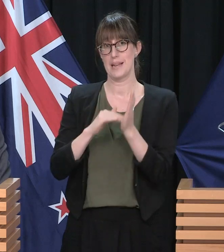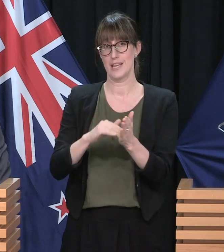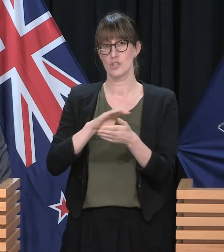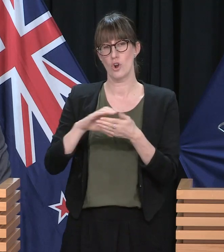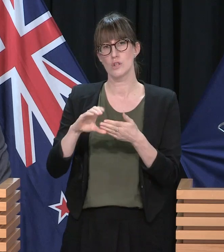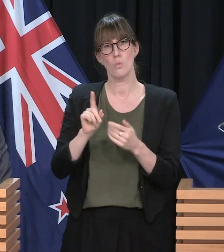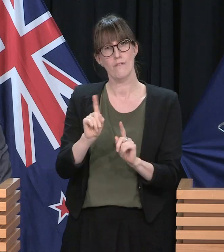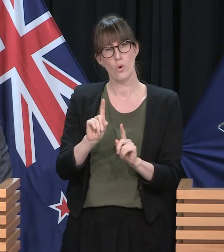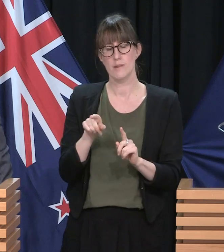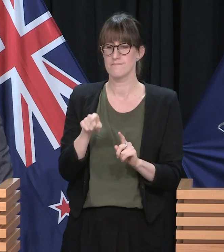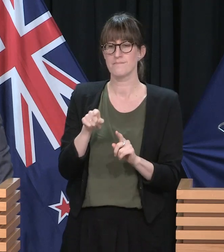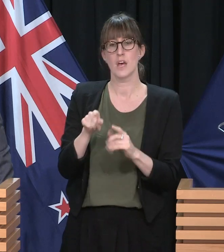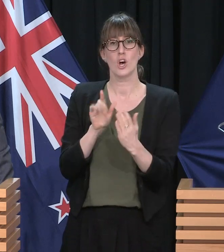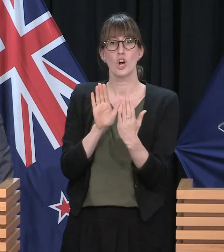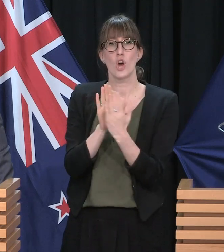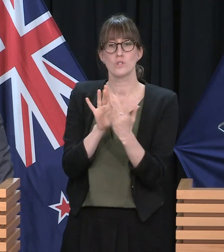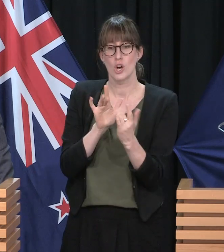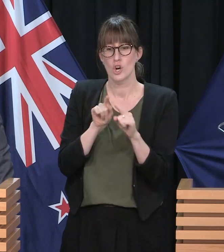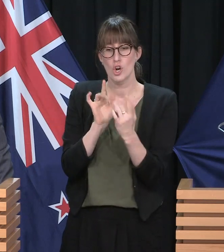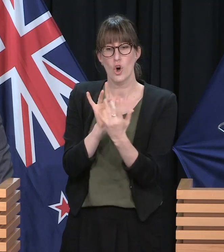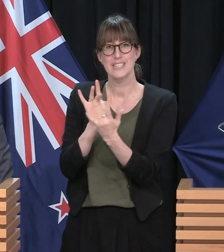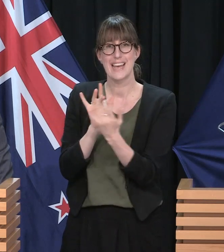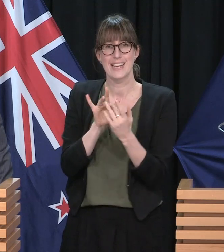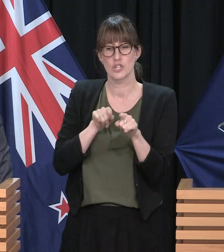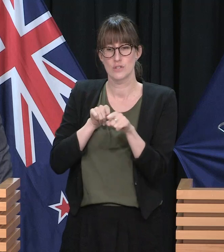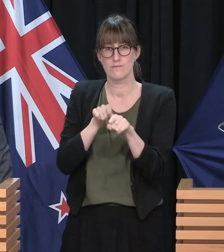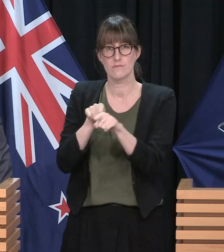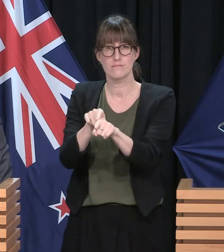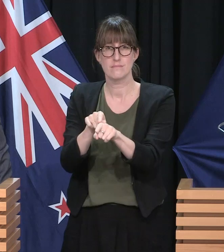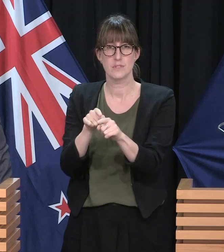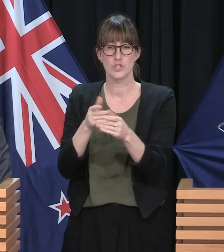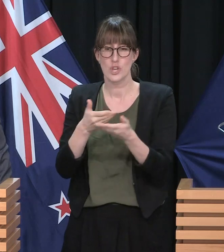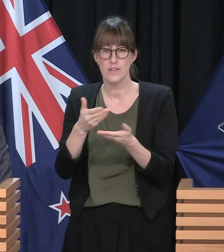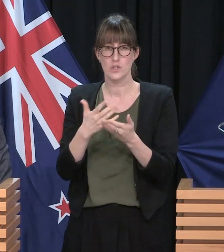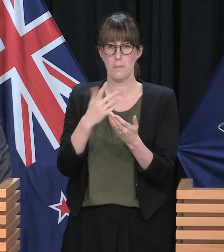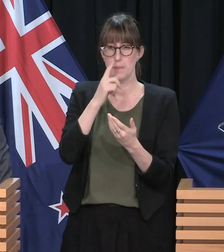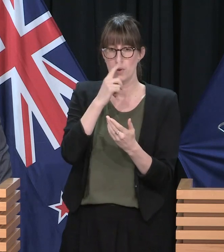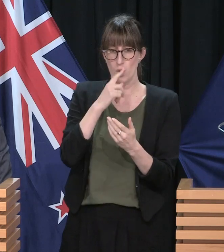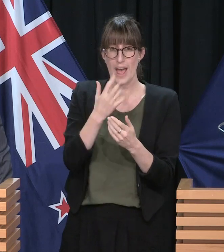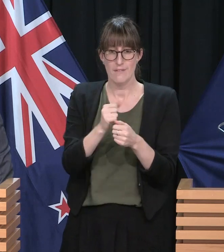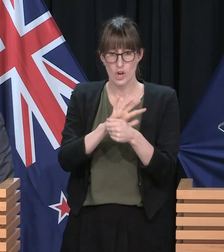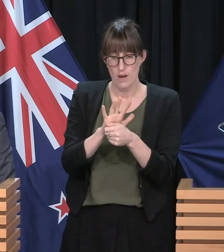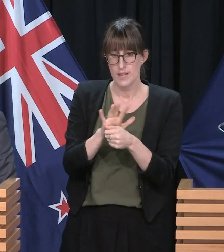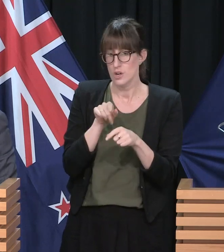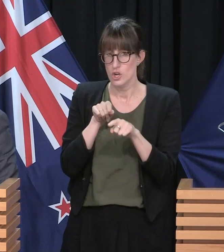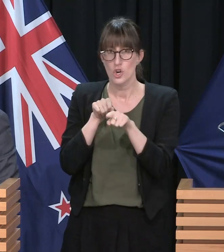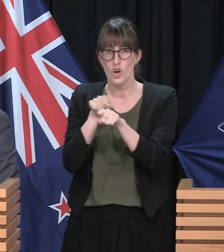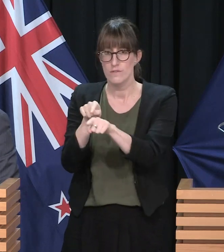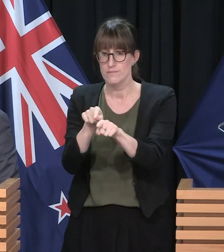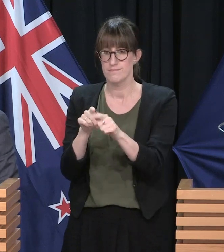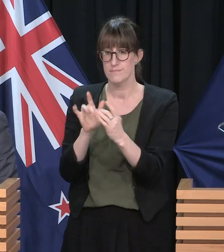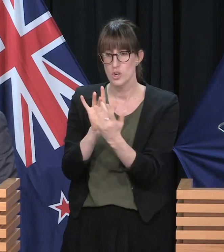Contact Service that was established earlier this year. Contact tracing is one of our key lines of defence